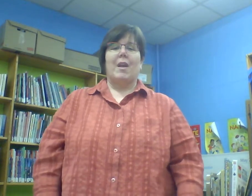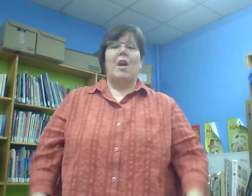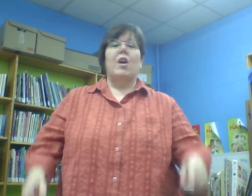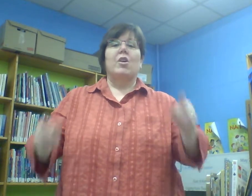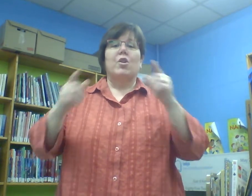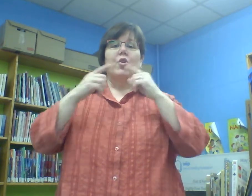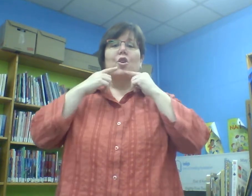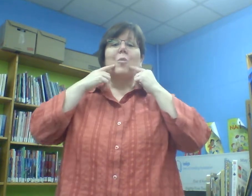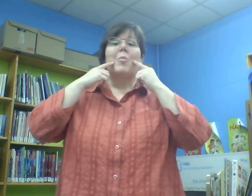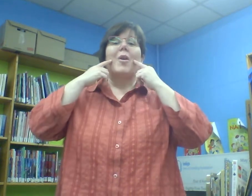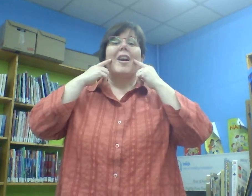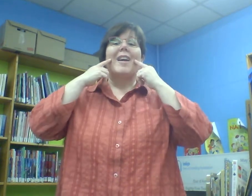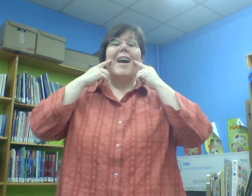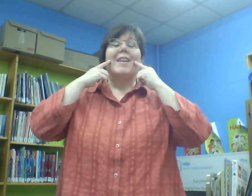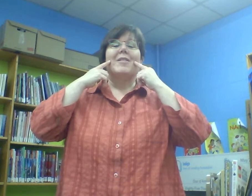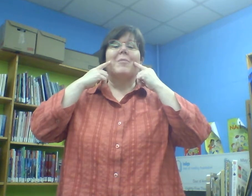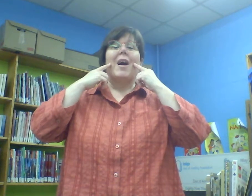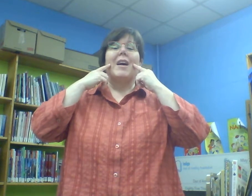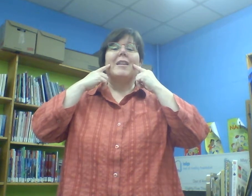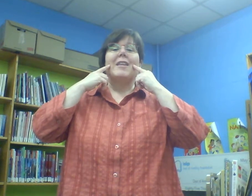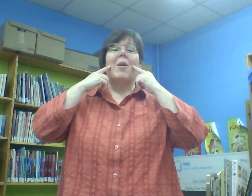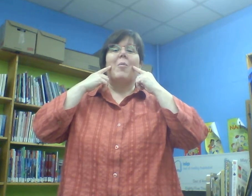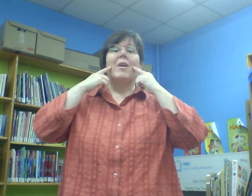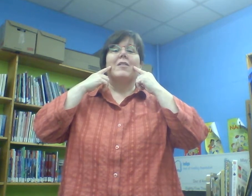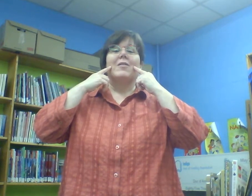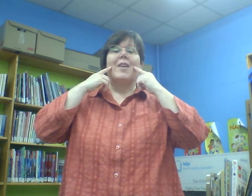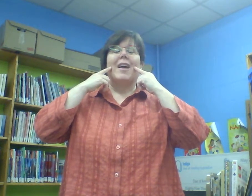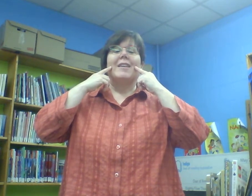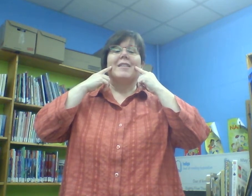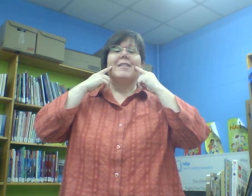Yeah, you could bring a smile to someone's face.